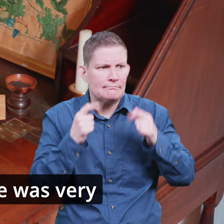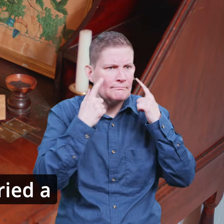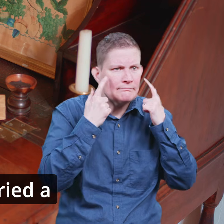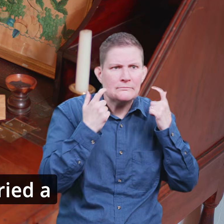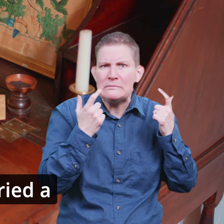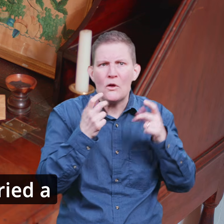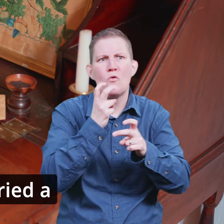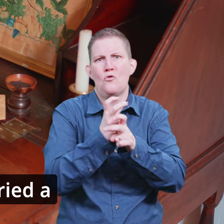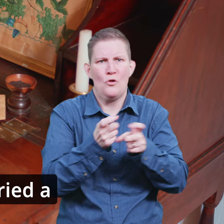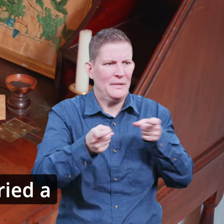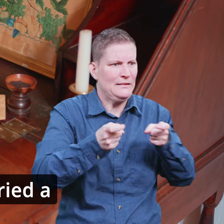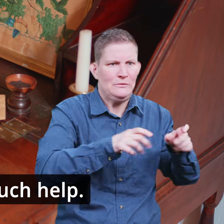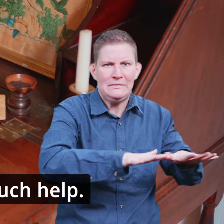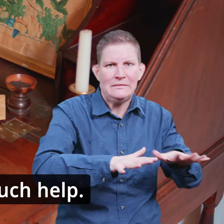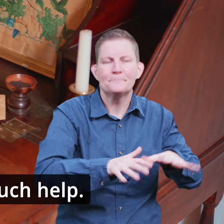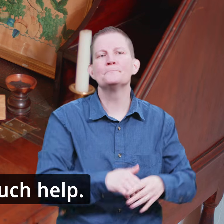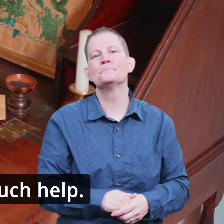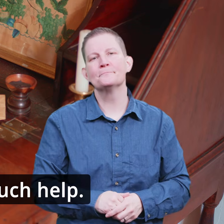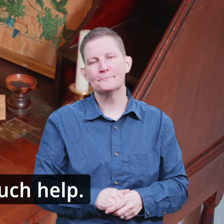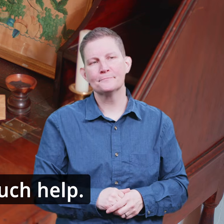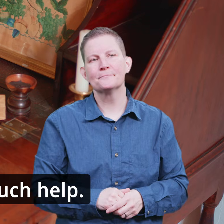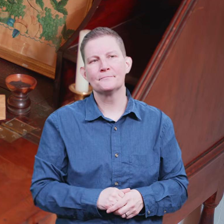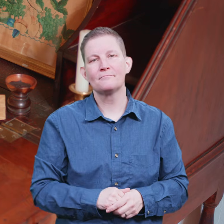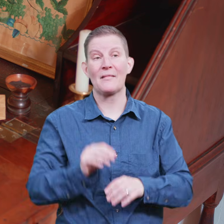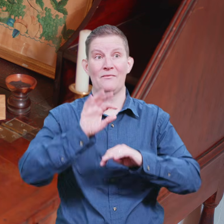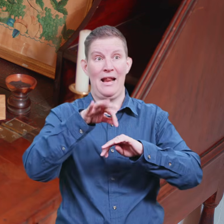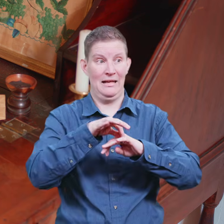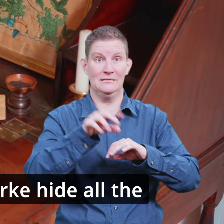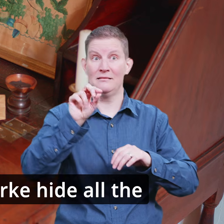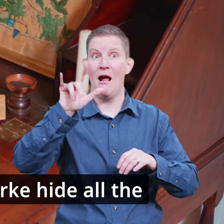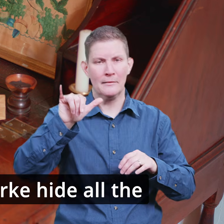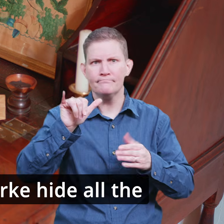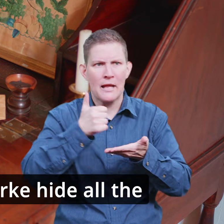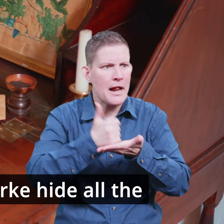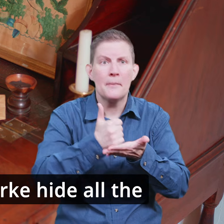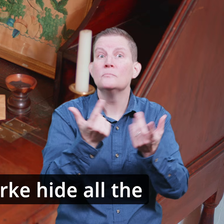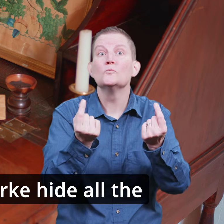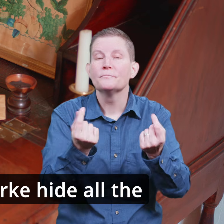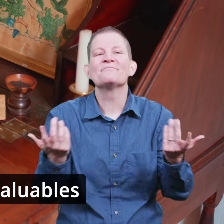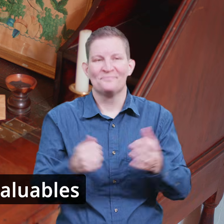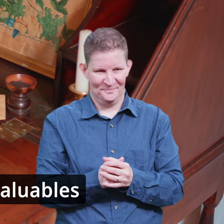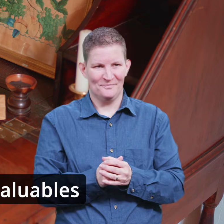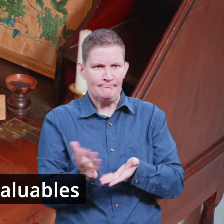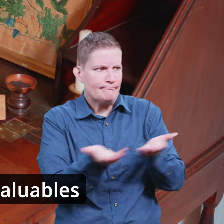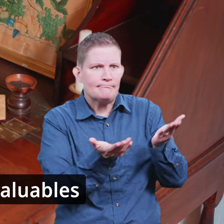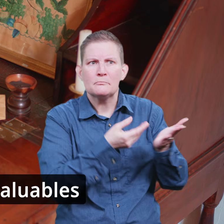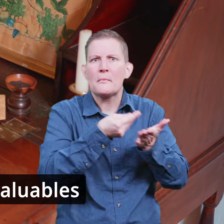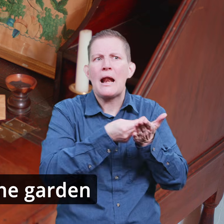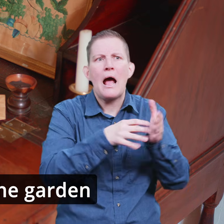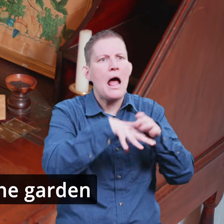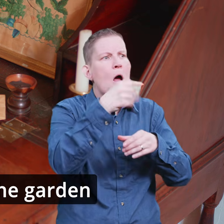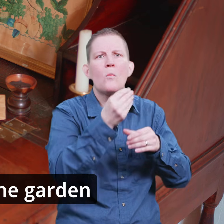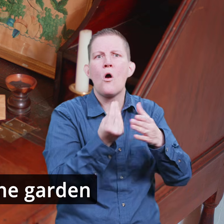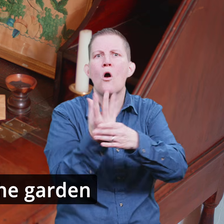she was very distressed and cried a lot, so she wasn't much help. Dolly helped Reverend Clark hide all the family money and